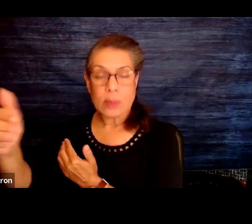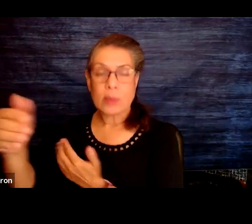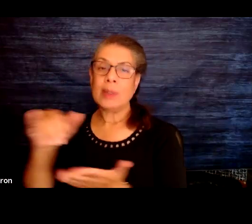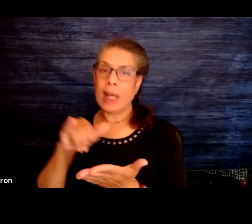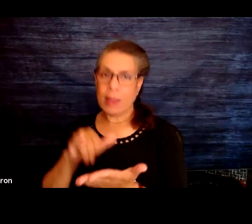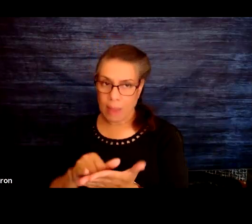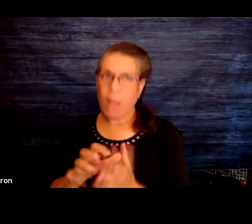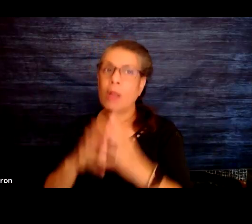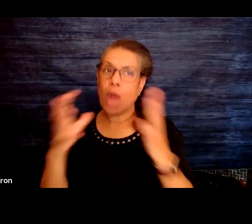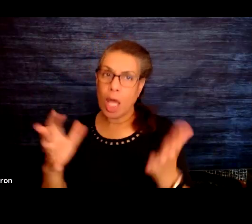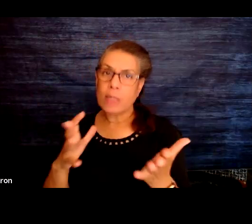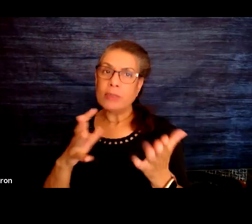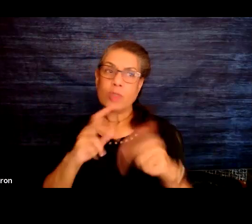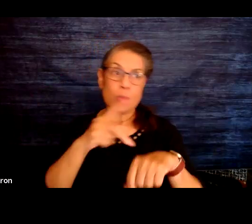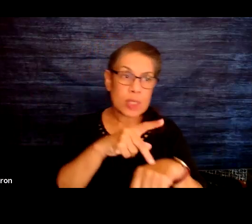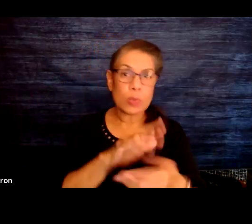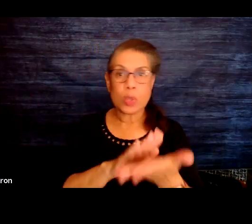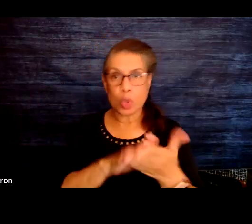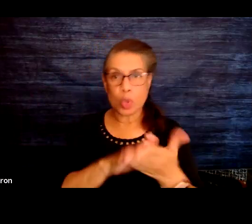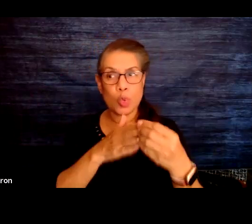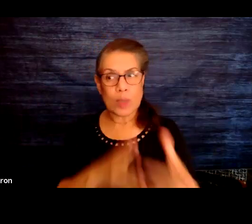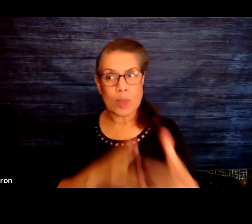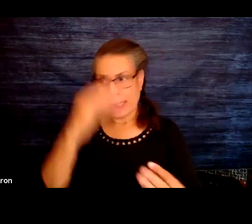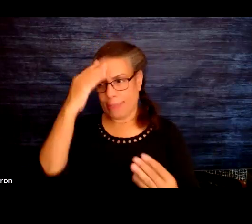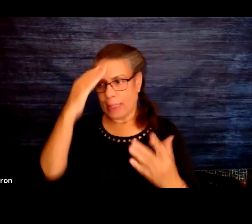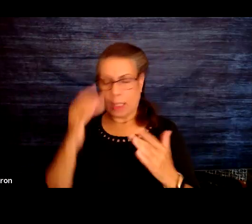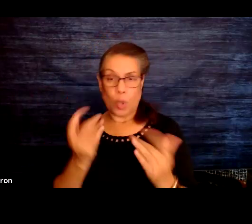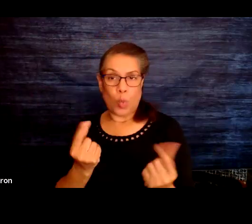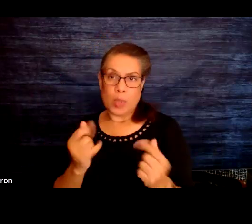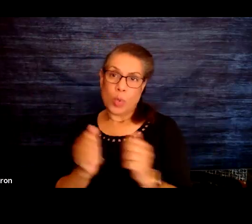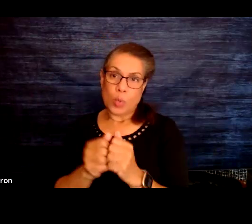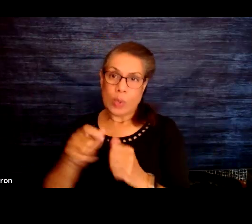mind for many of our school leaders since returning from the pandemic.